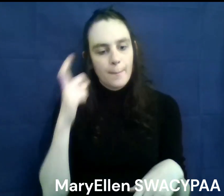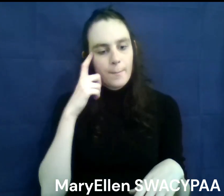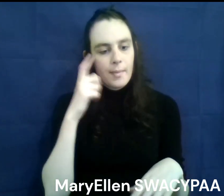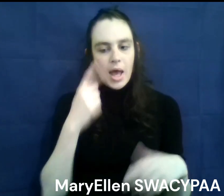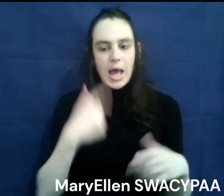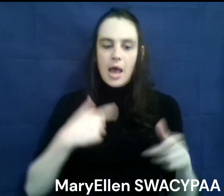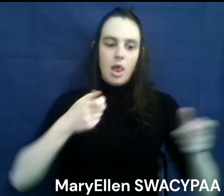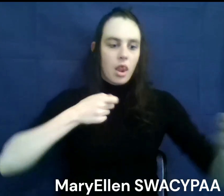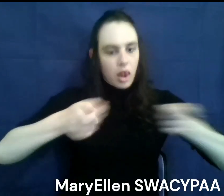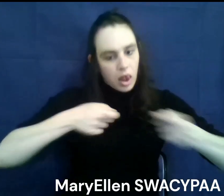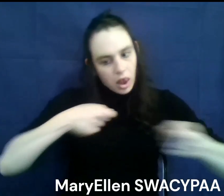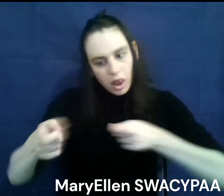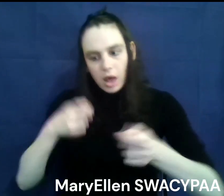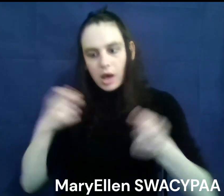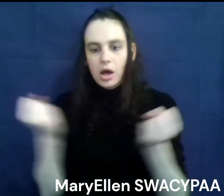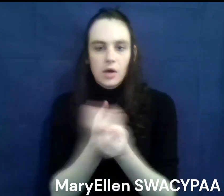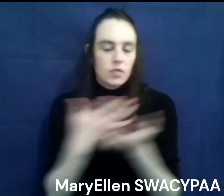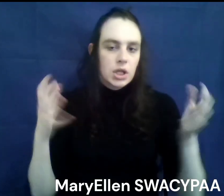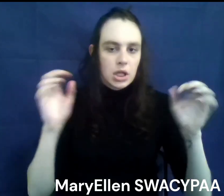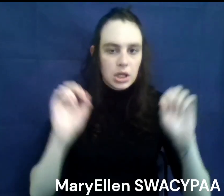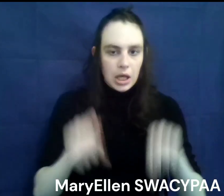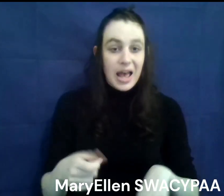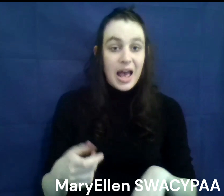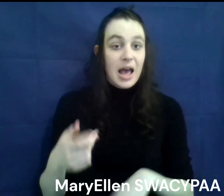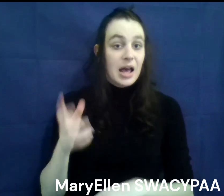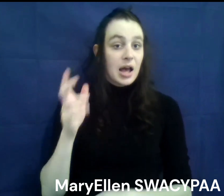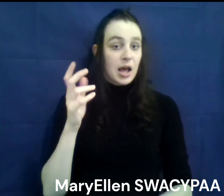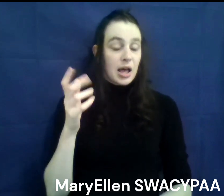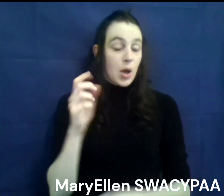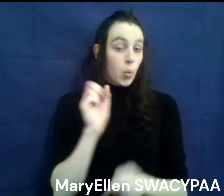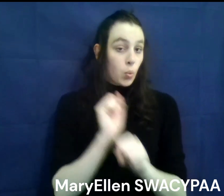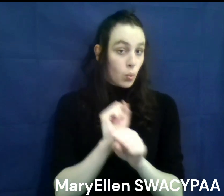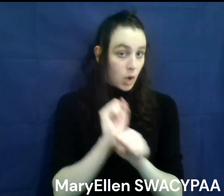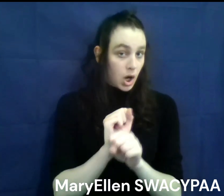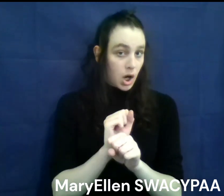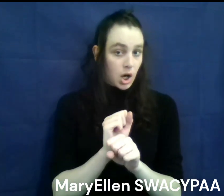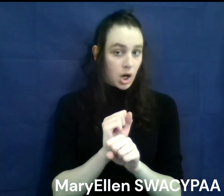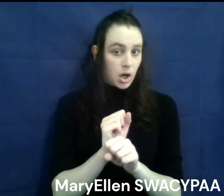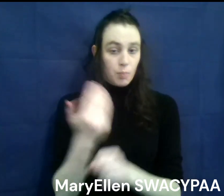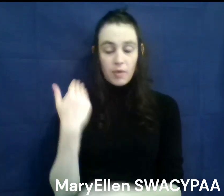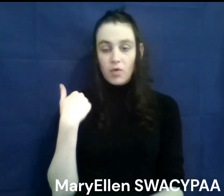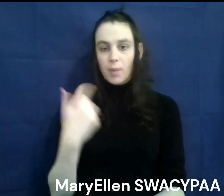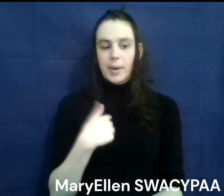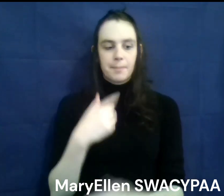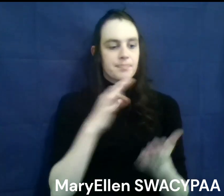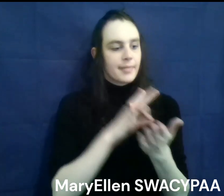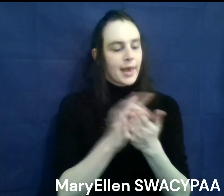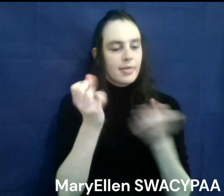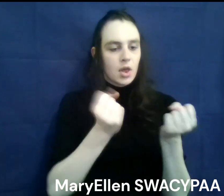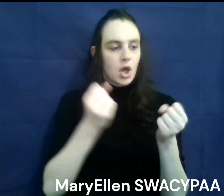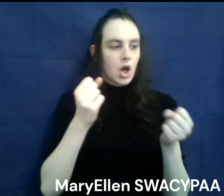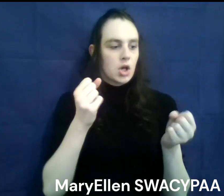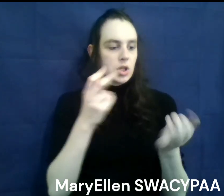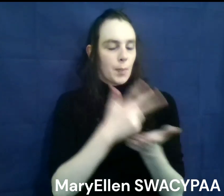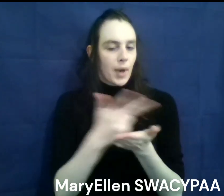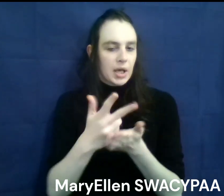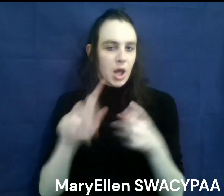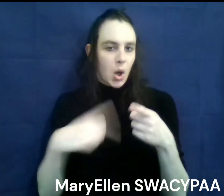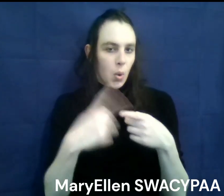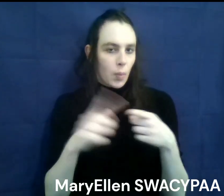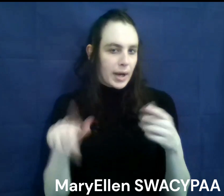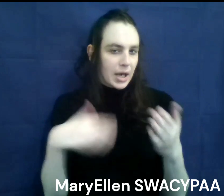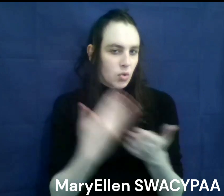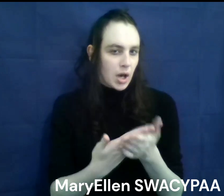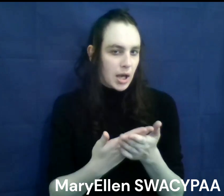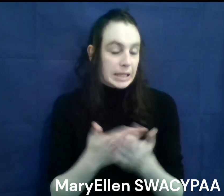If everyone just, I was the kind of person at work that would like count the cars in the parking lot when I arrived, to see if